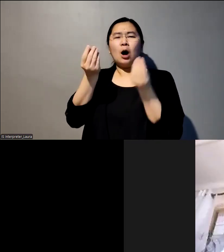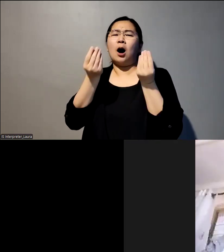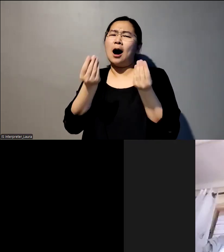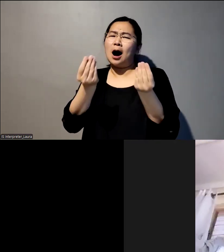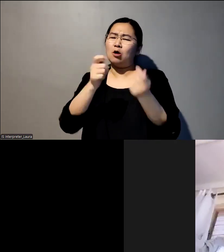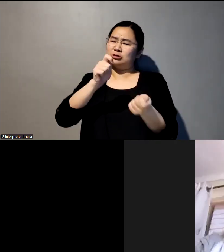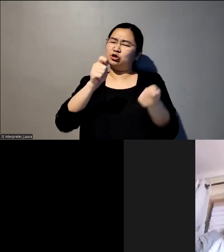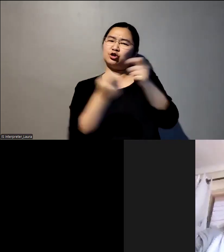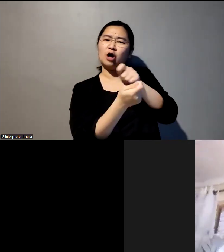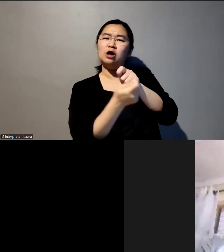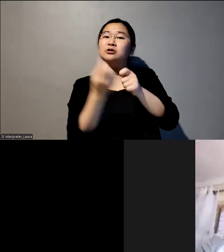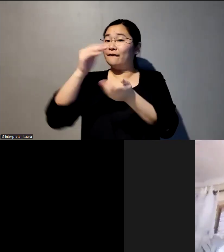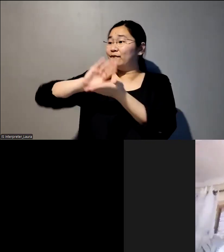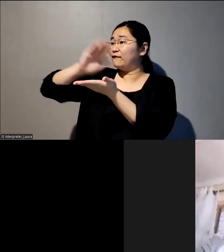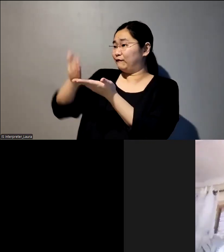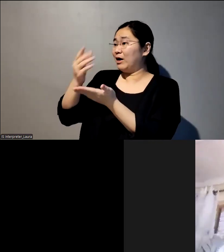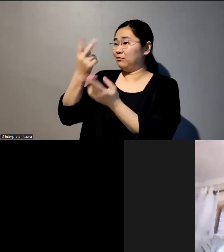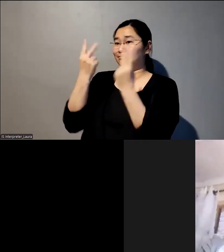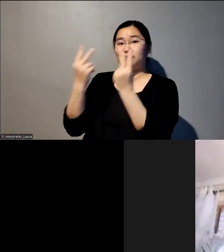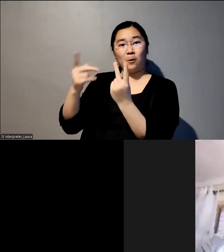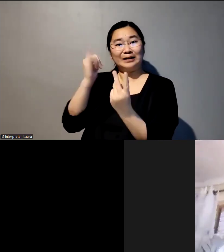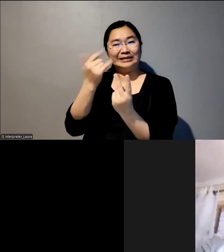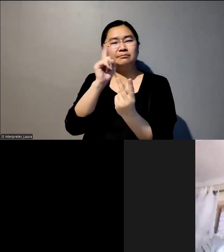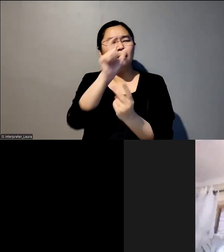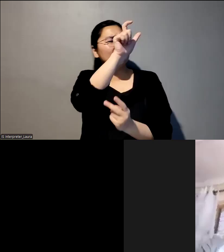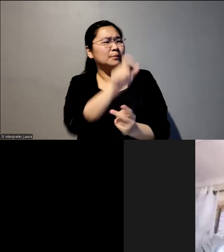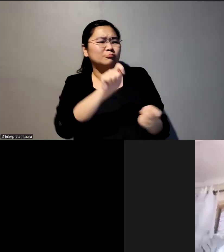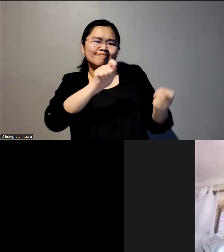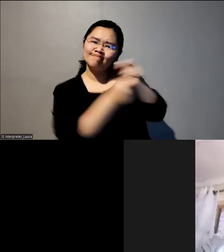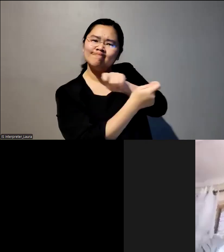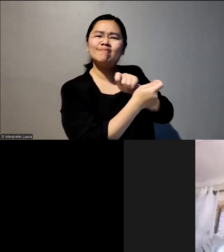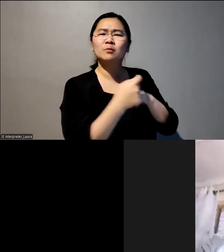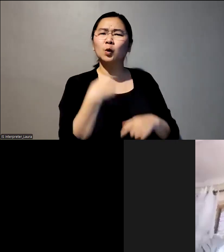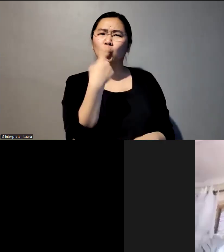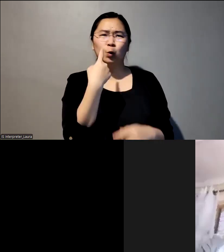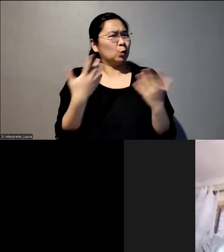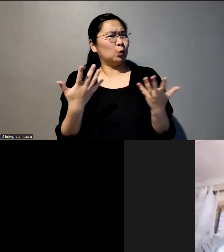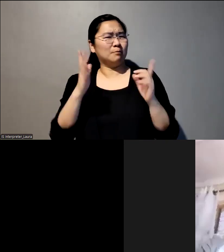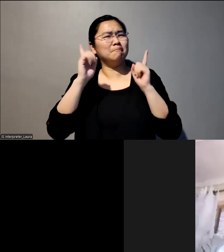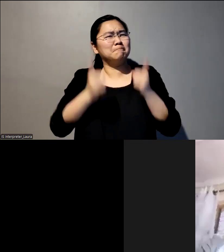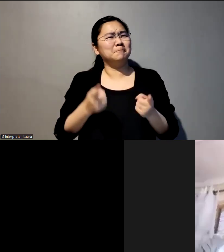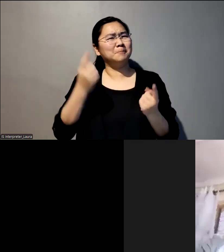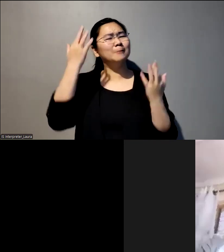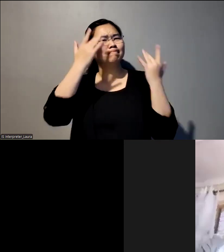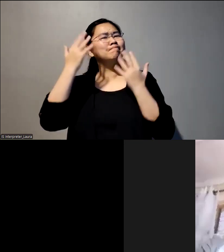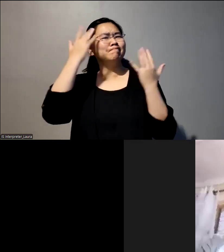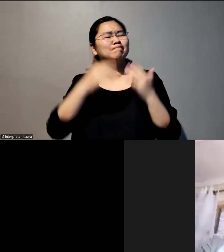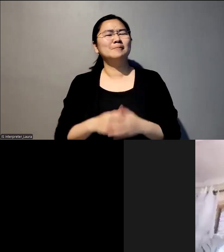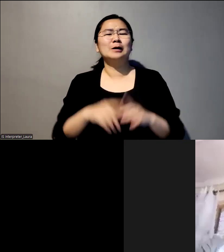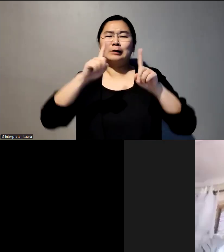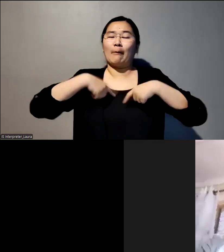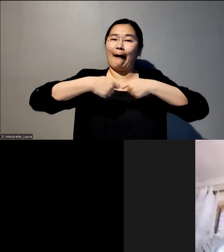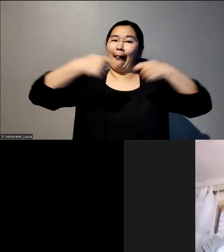he's also a board member of TCI Global. Samuel is the founding director of this organization. The organization is focused